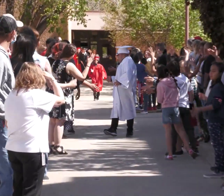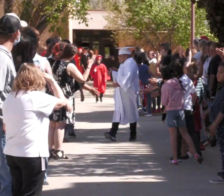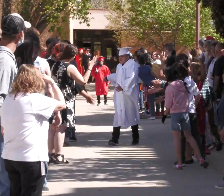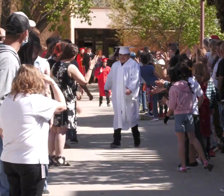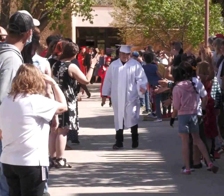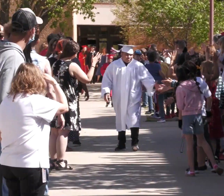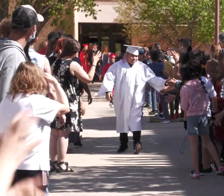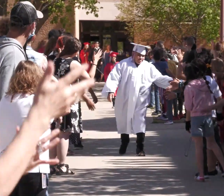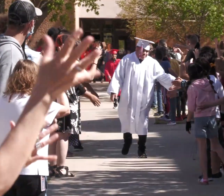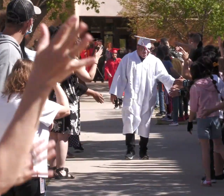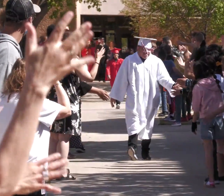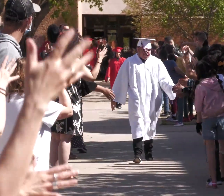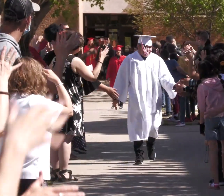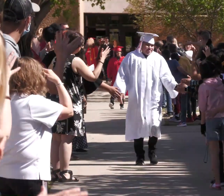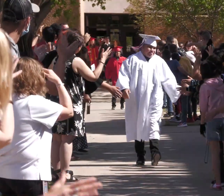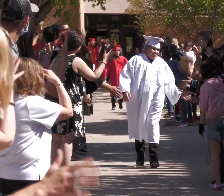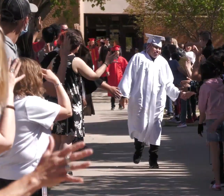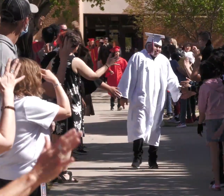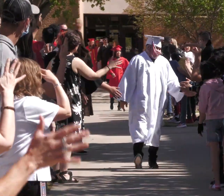Thank you.